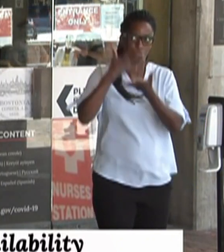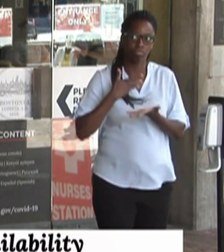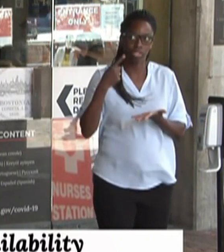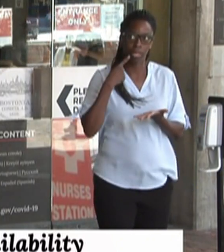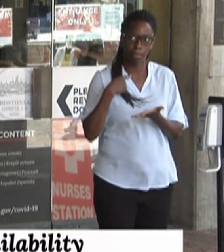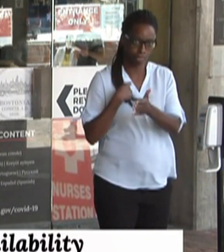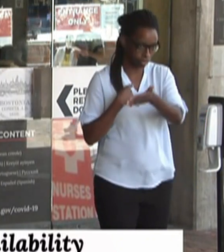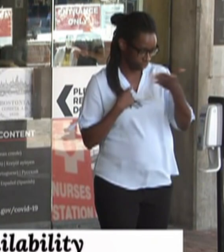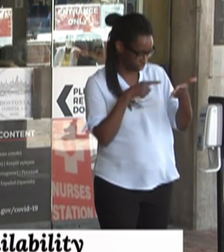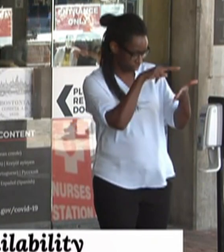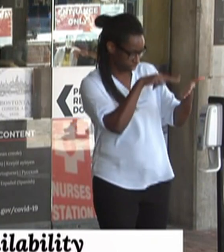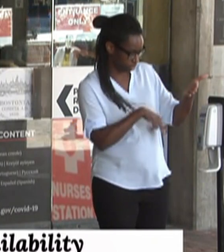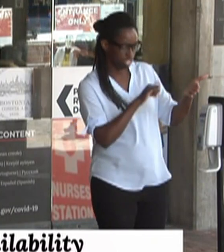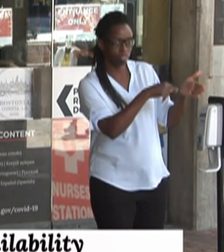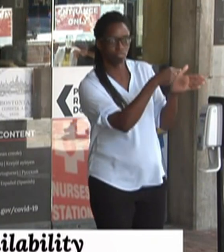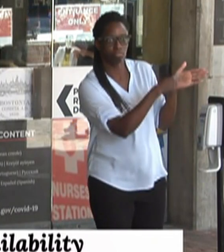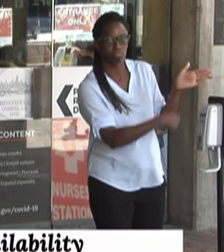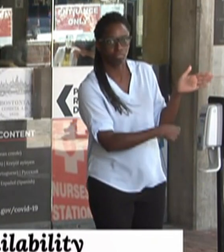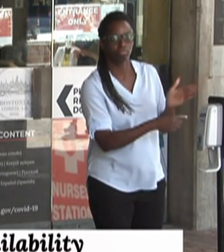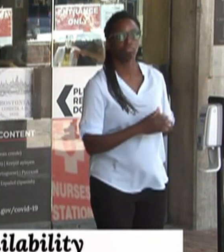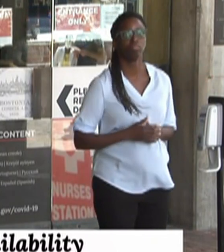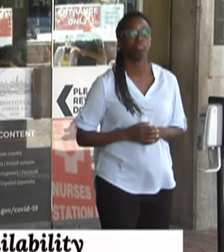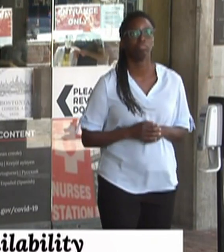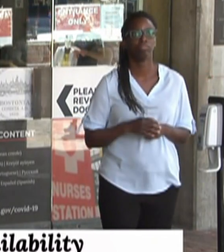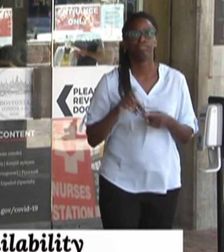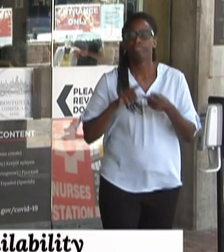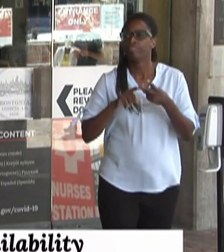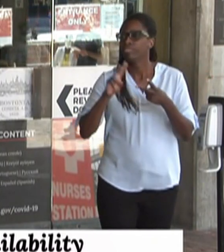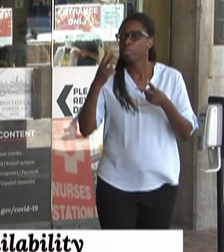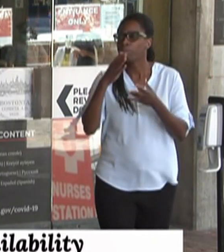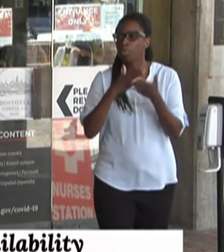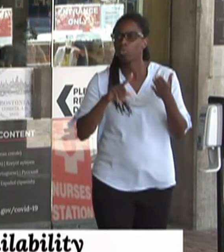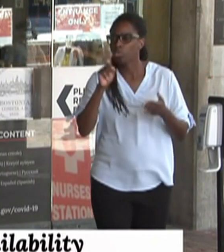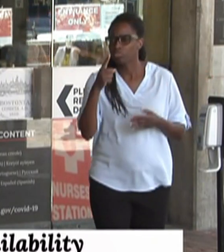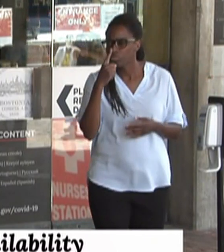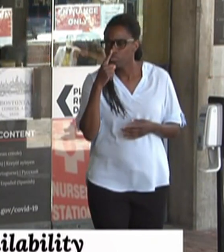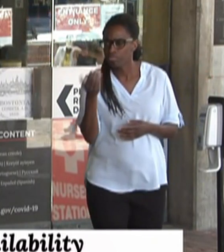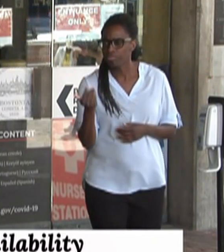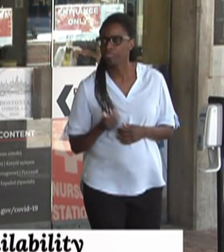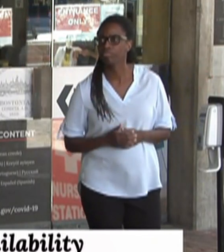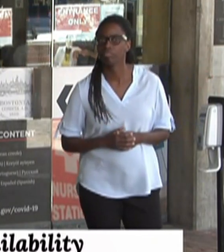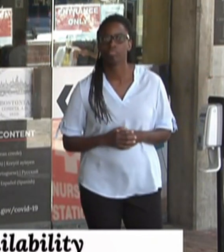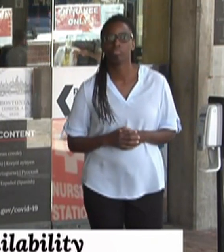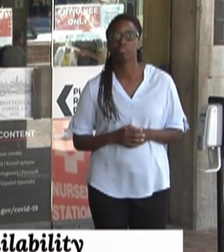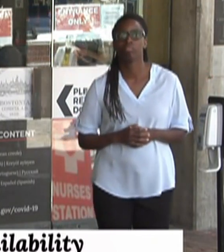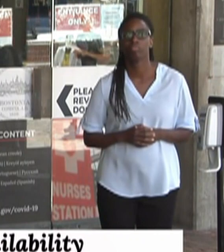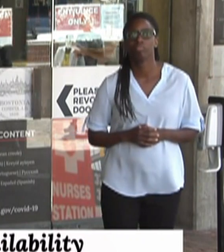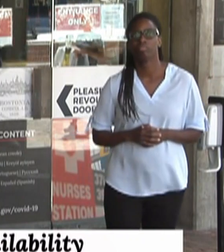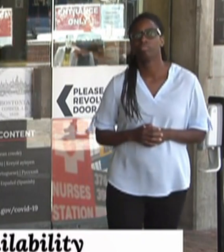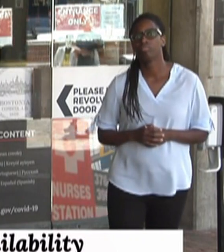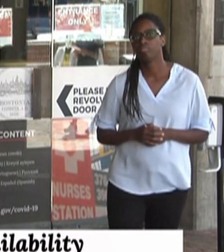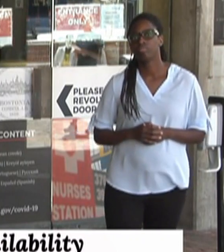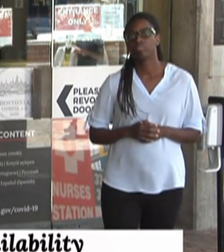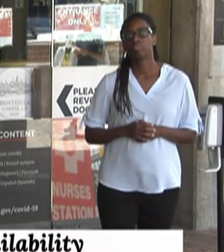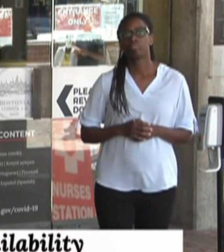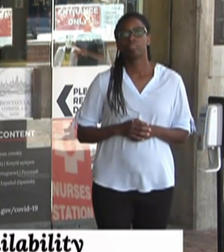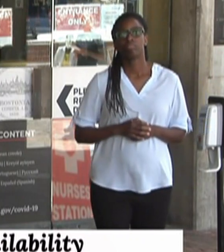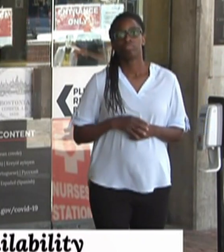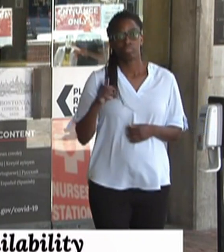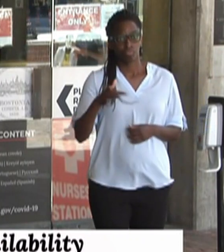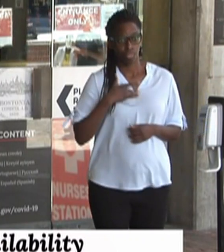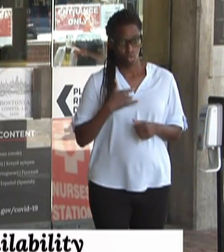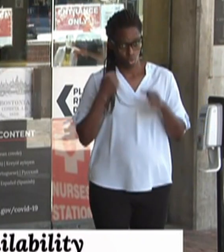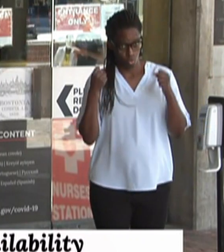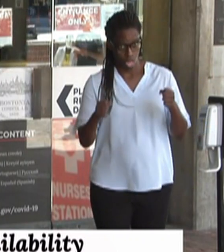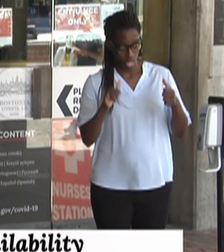that. Do you have any strong feelings about things that you feel like need to be included in whatever legislation comes out? A lot of the legislation that's